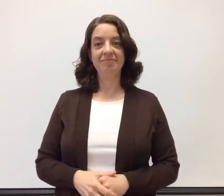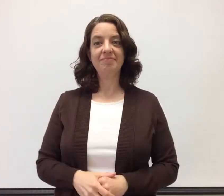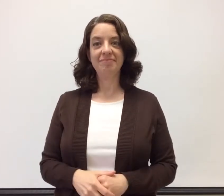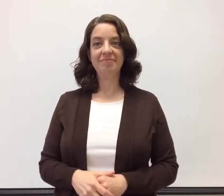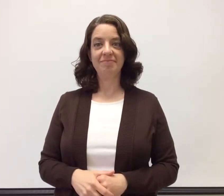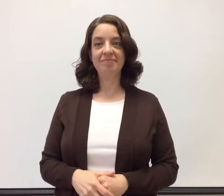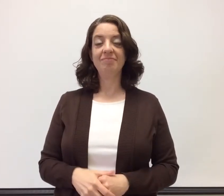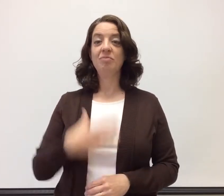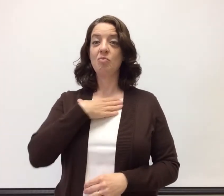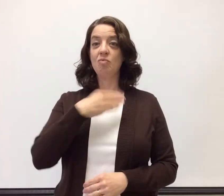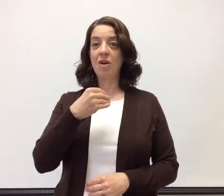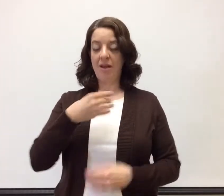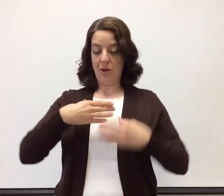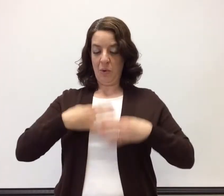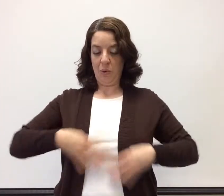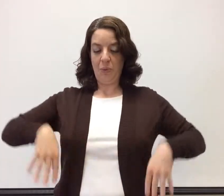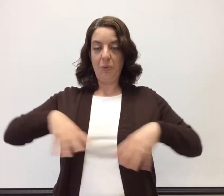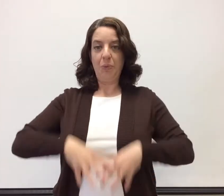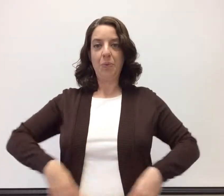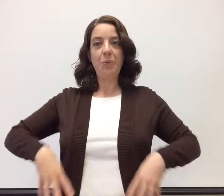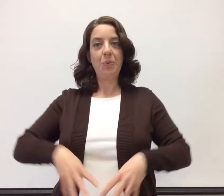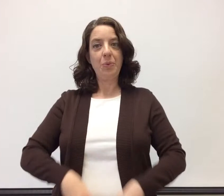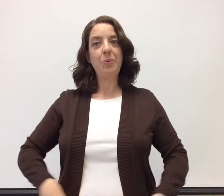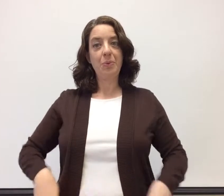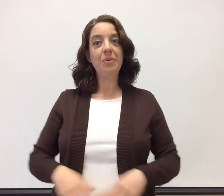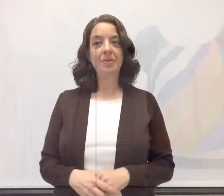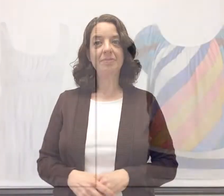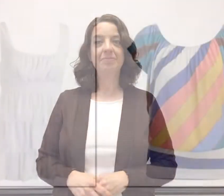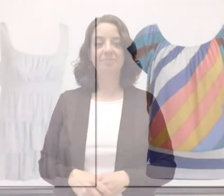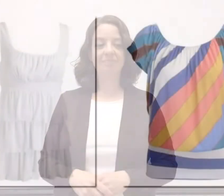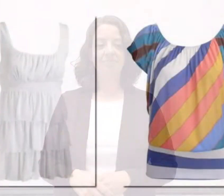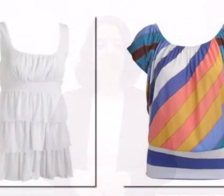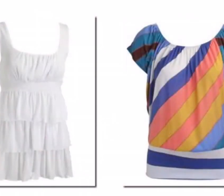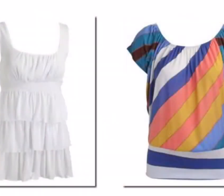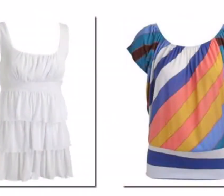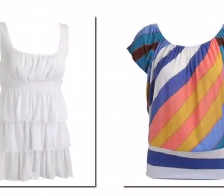has like a tank top sleeves on it. It's white and has ruffles.